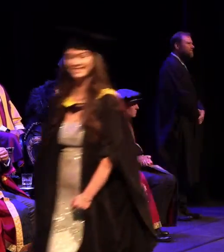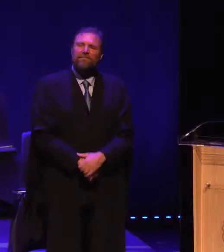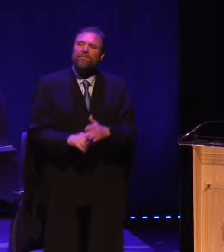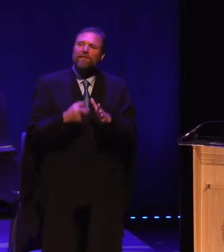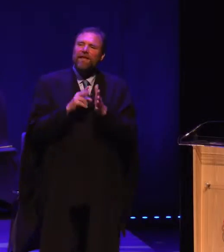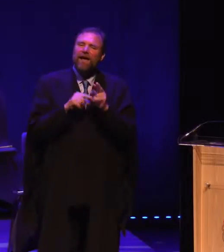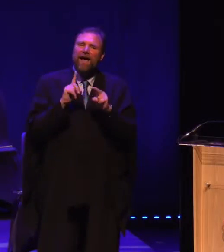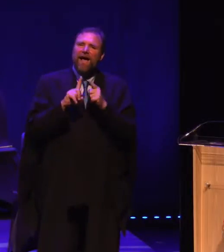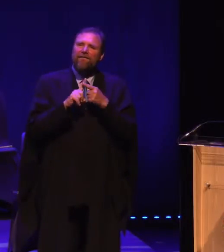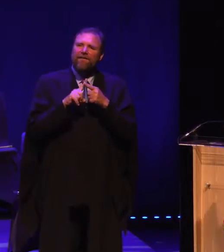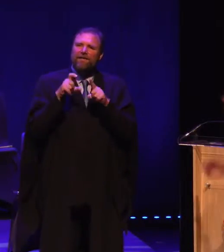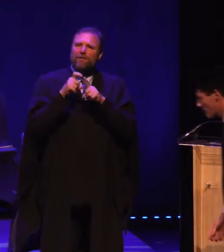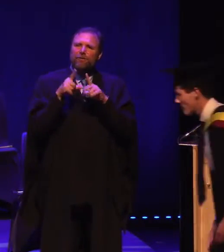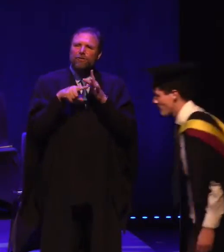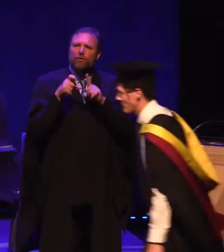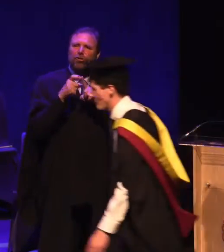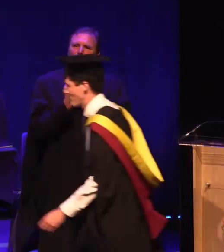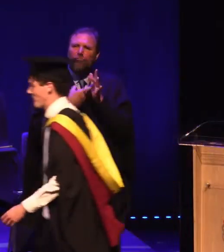Alfie Doddridge.